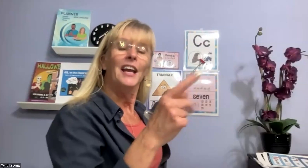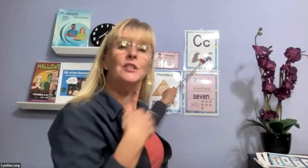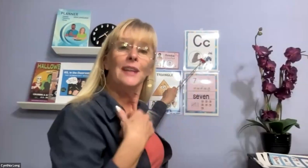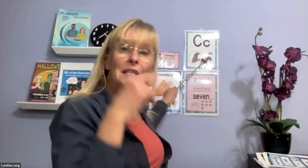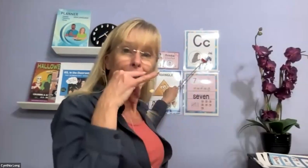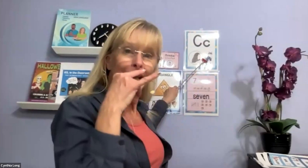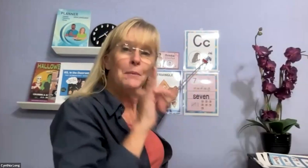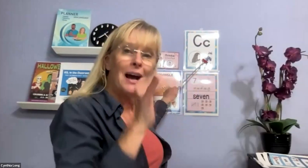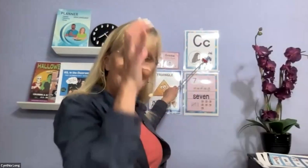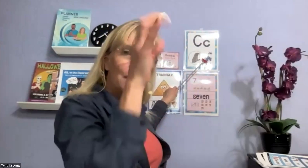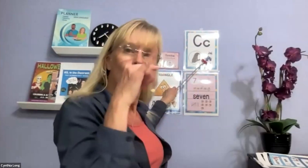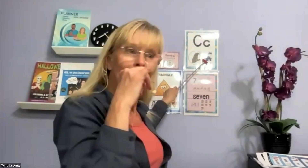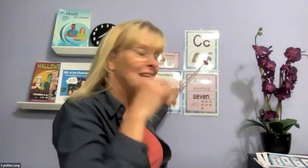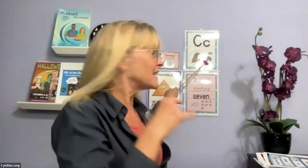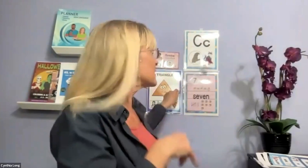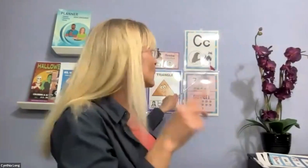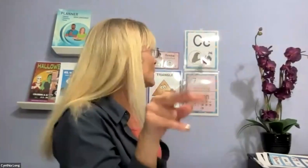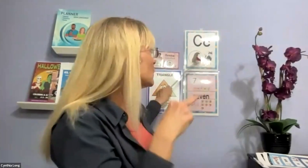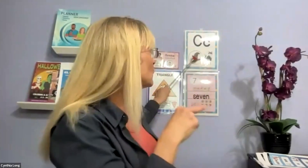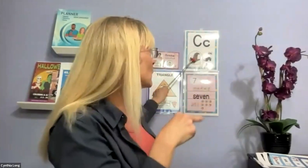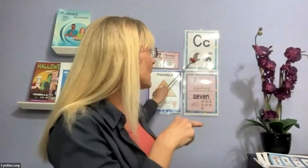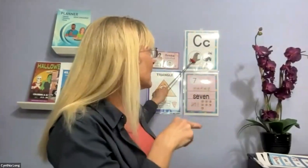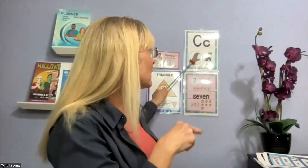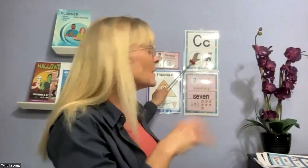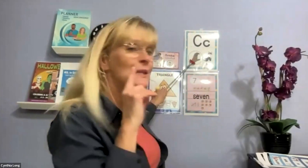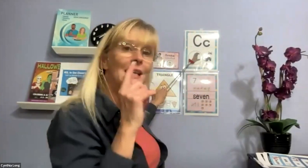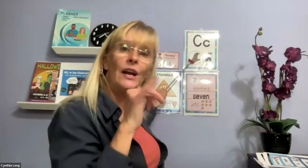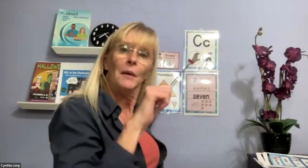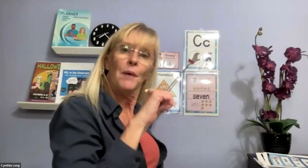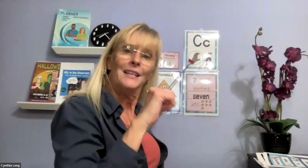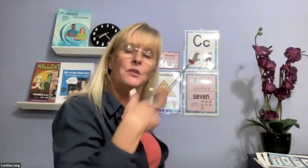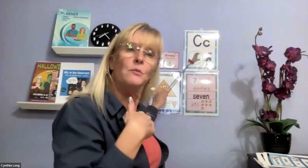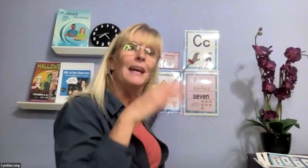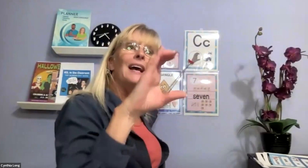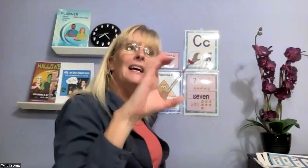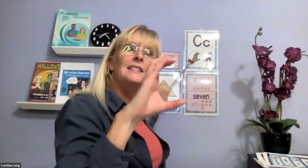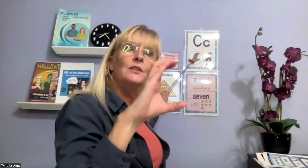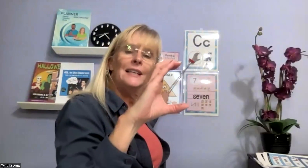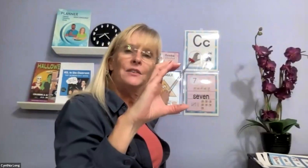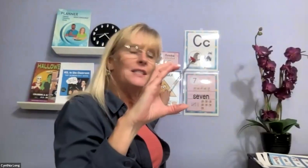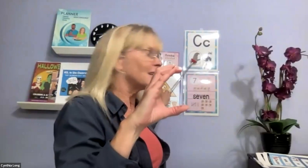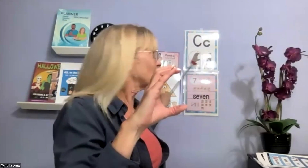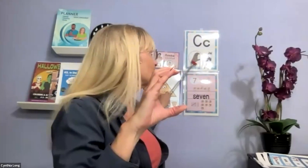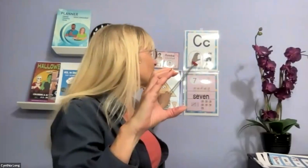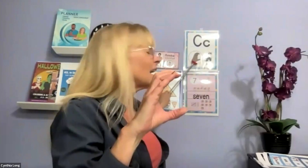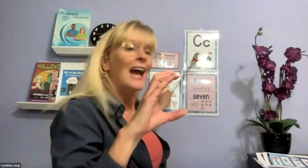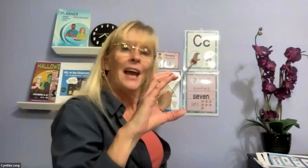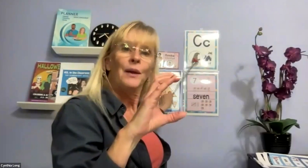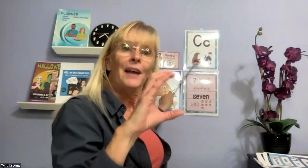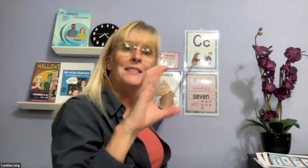so that's the same concept with the kids. They're going to look right here, and then we say, okay, now practice with me through the letter C. And we have